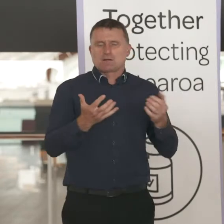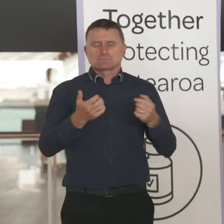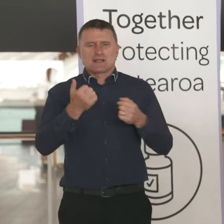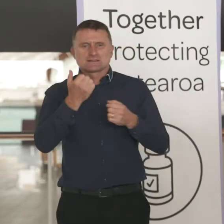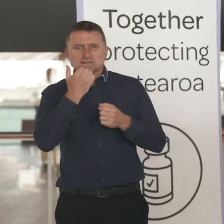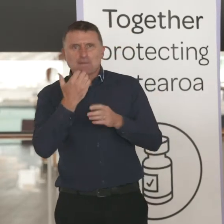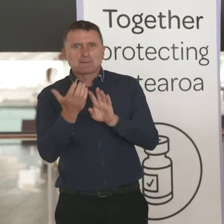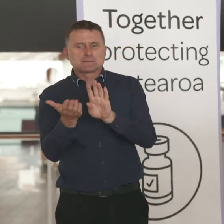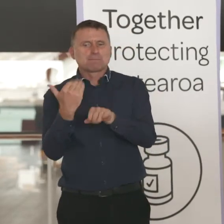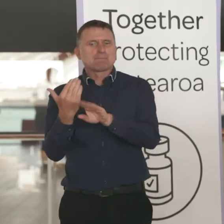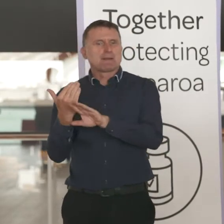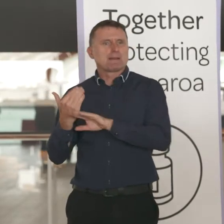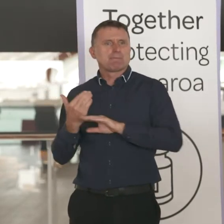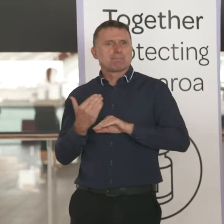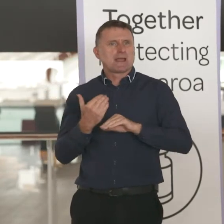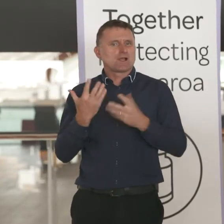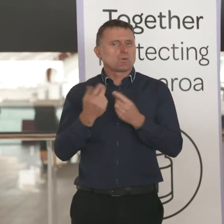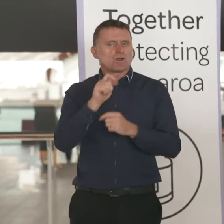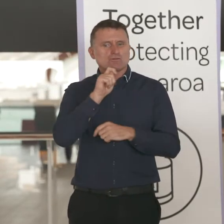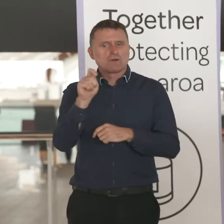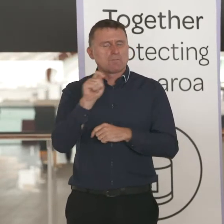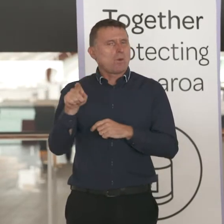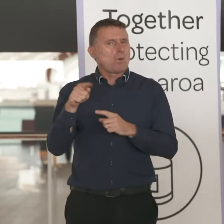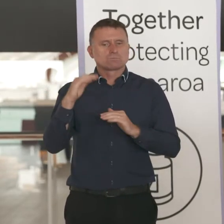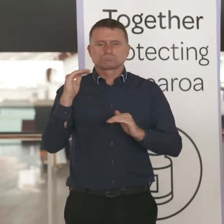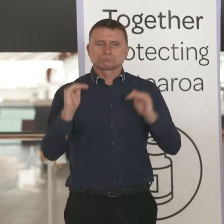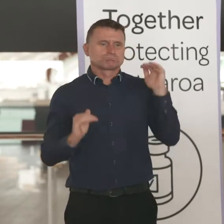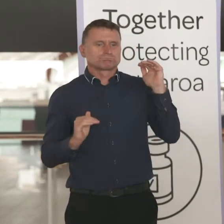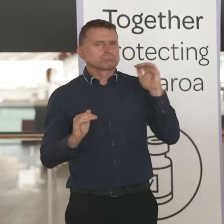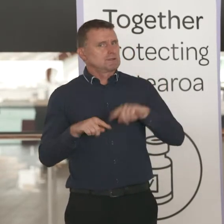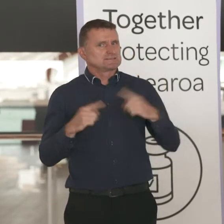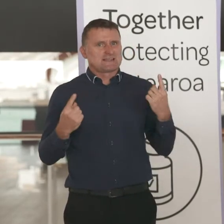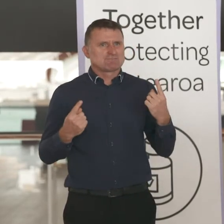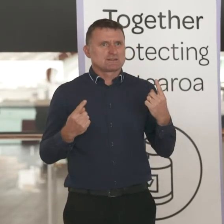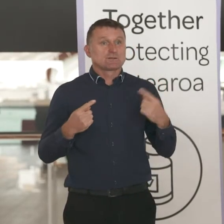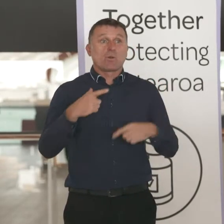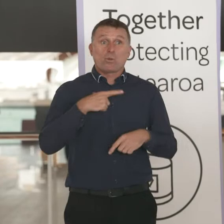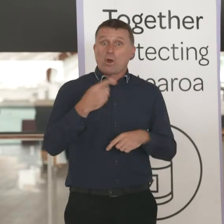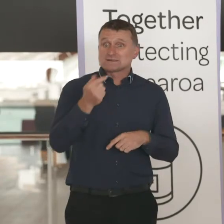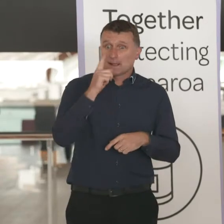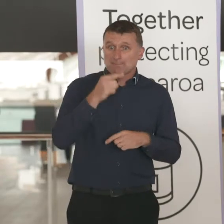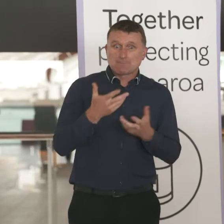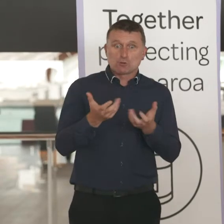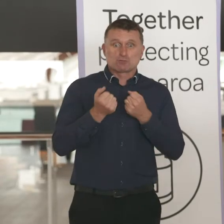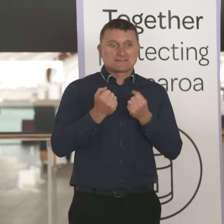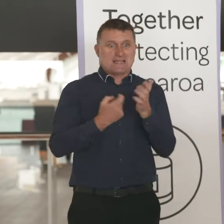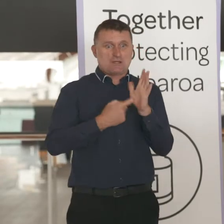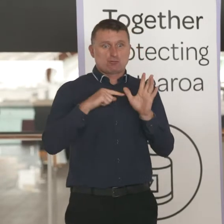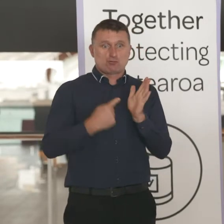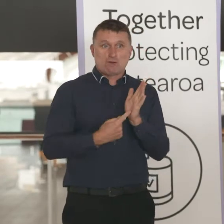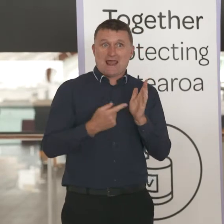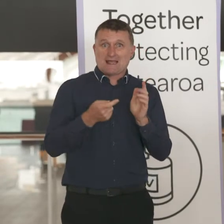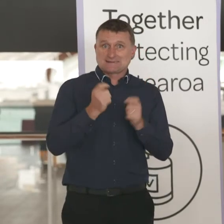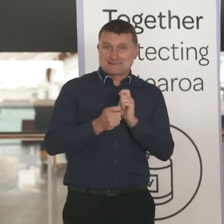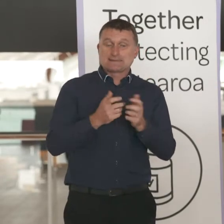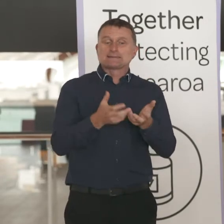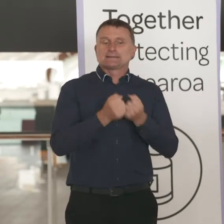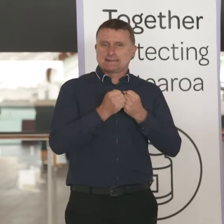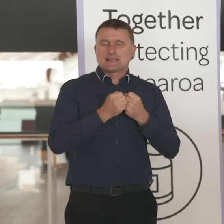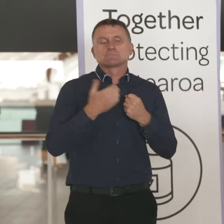people have them when they need them. Not everyone may use them right away. But obviously in the back of our minds, we're always